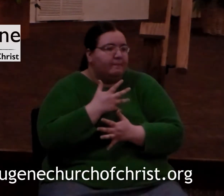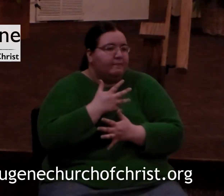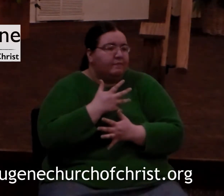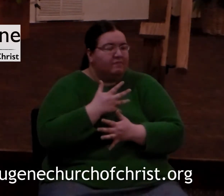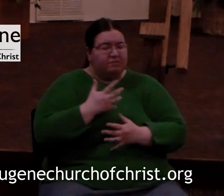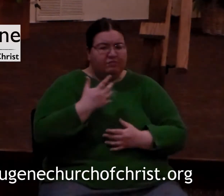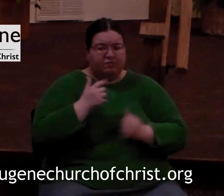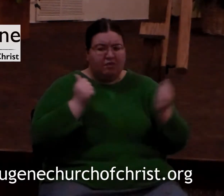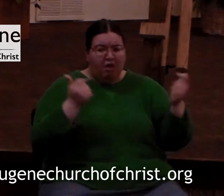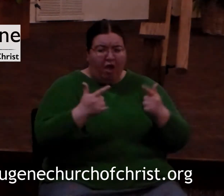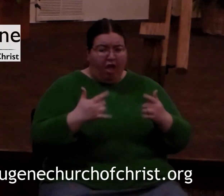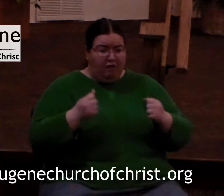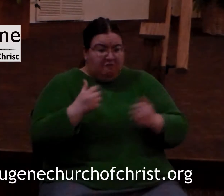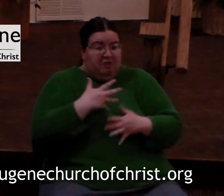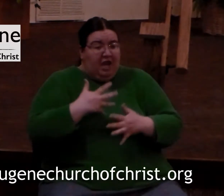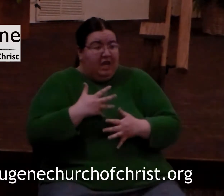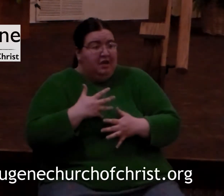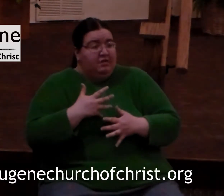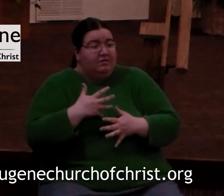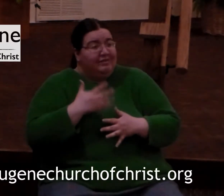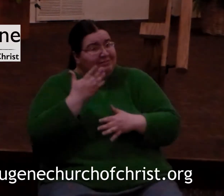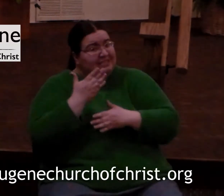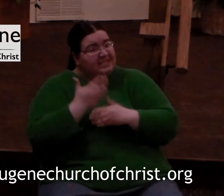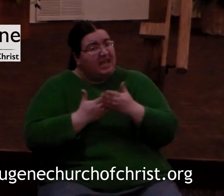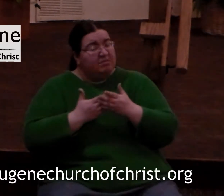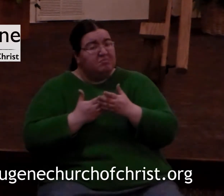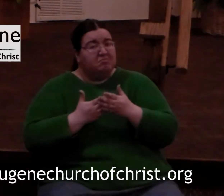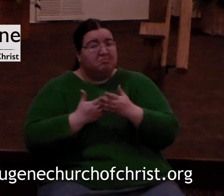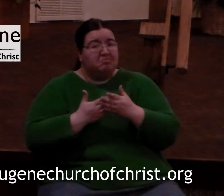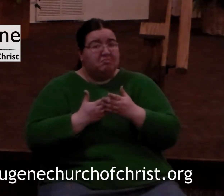something. Some of those fears are reasonable, some of them are not. What we